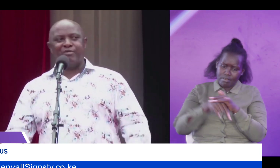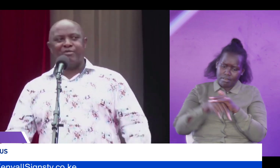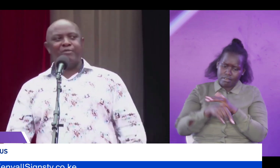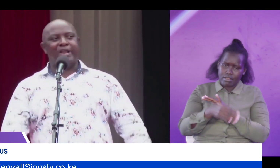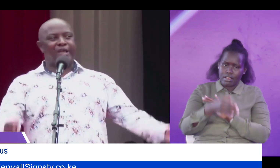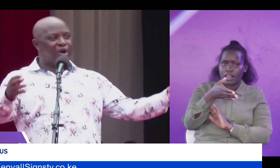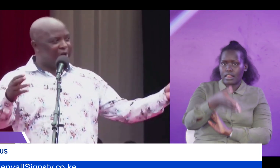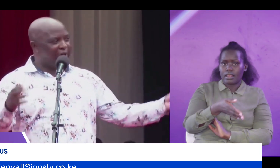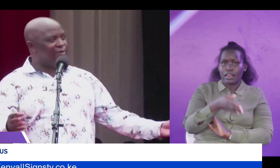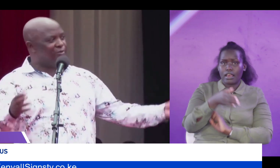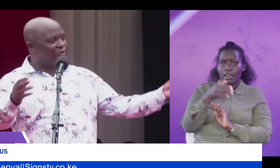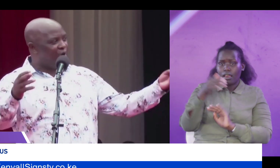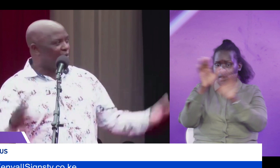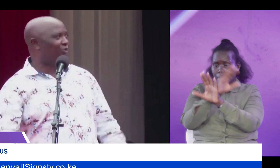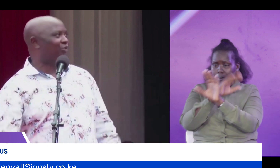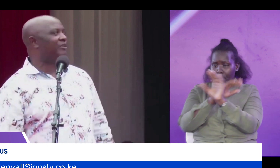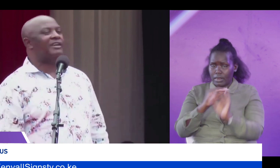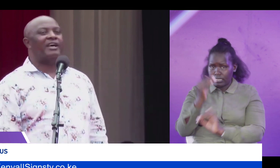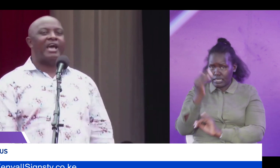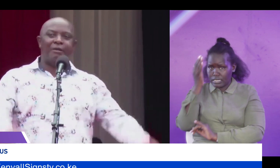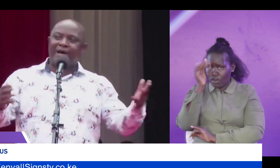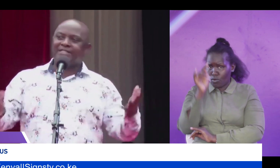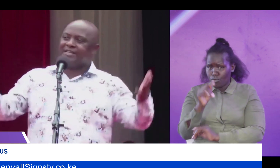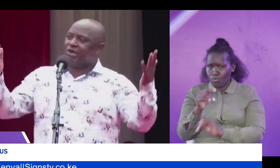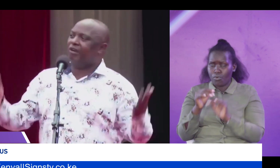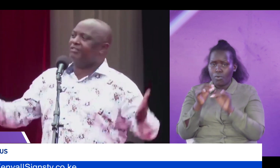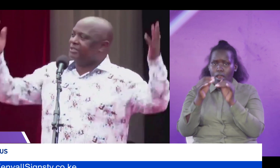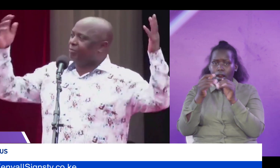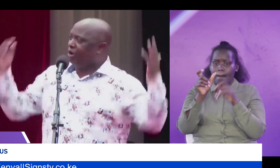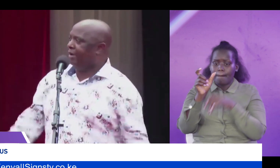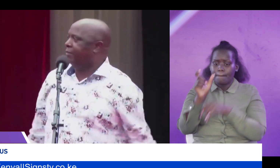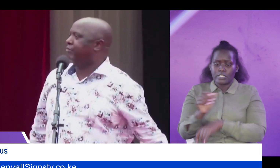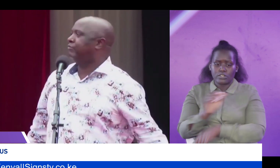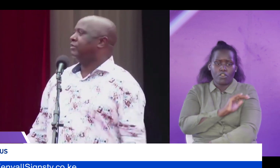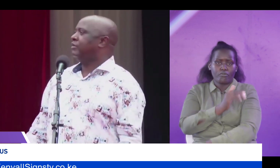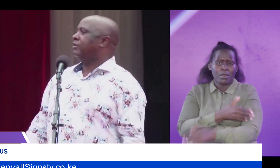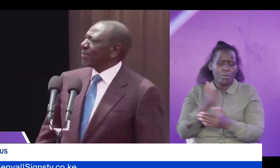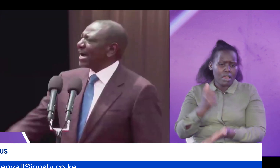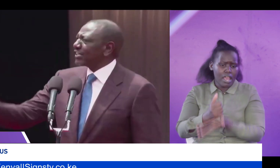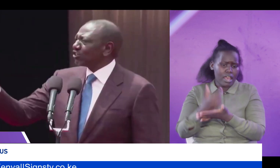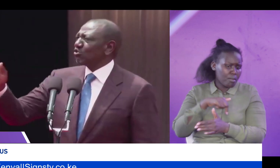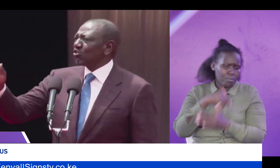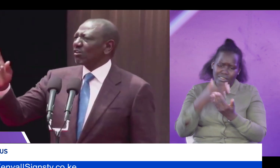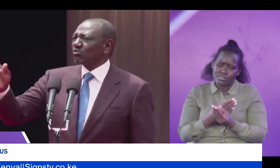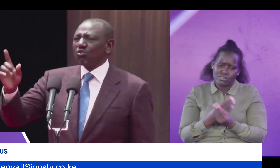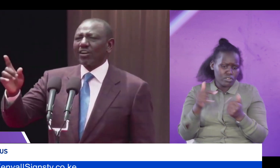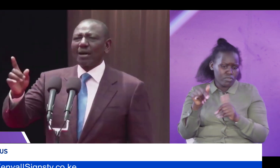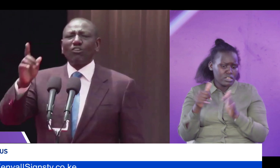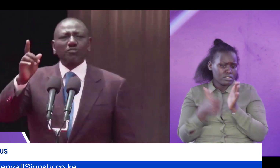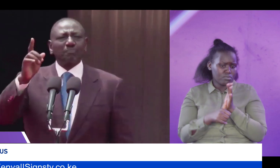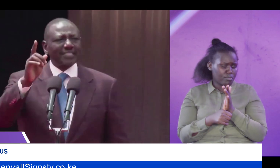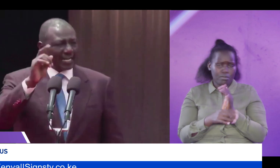Rais, mimi najua wewe ni mtu wa nguvu. Help us resolve this problem. Bado tuko na mahospitali